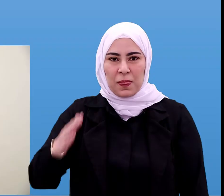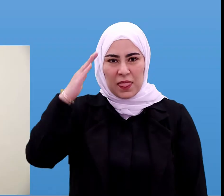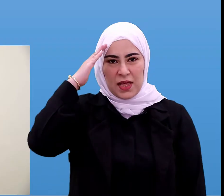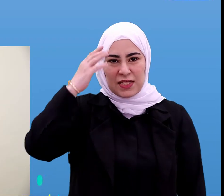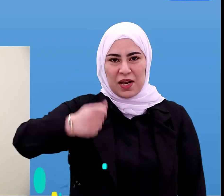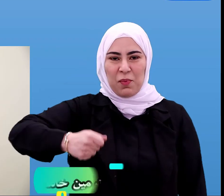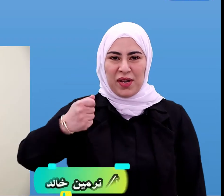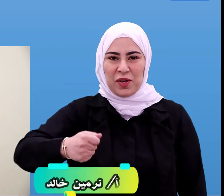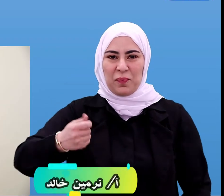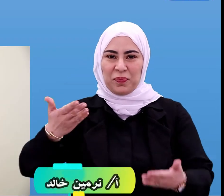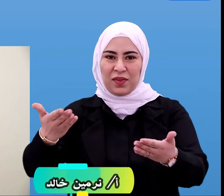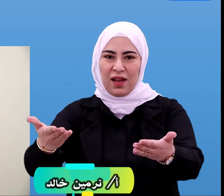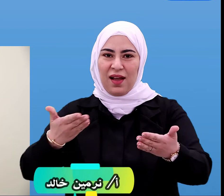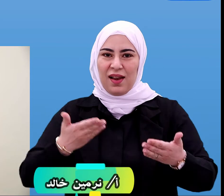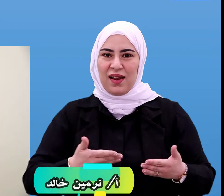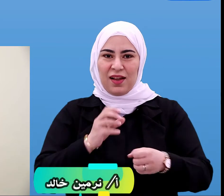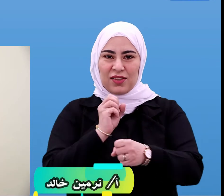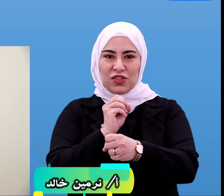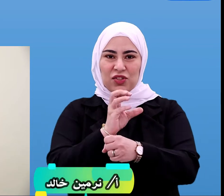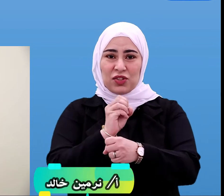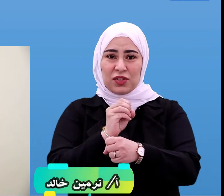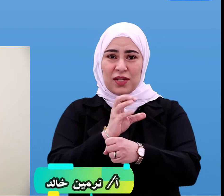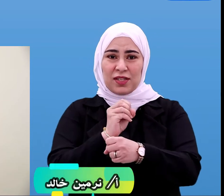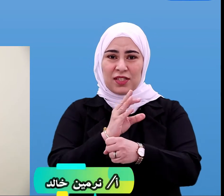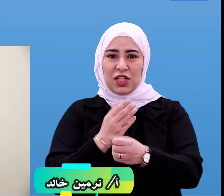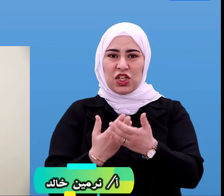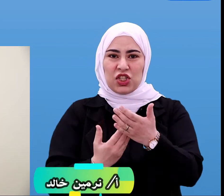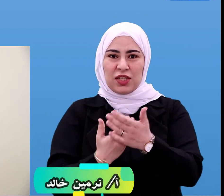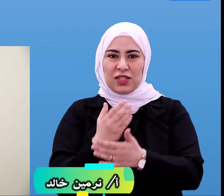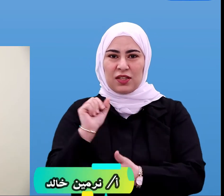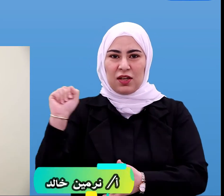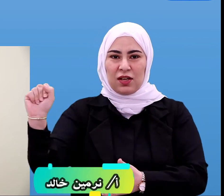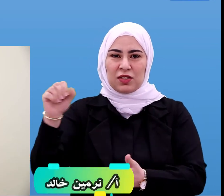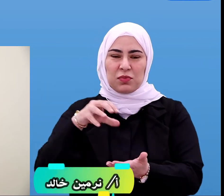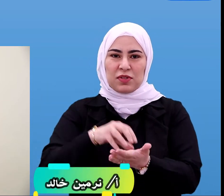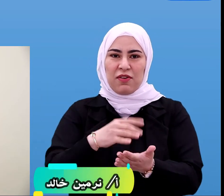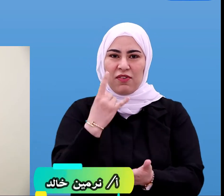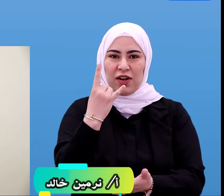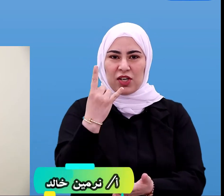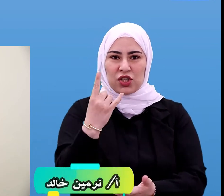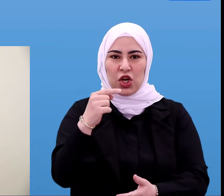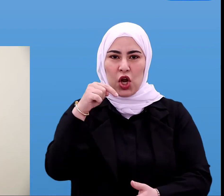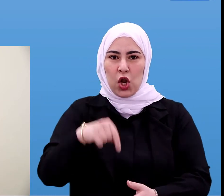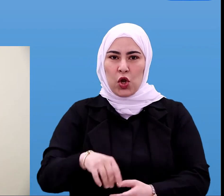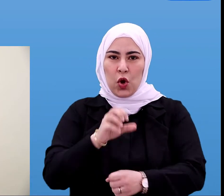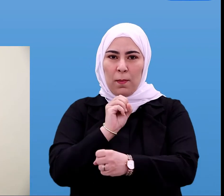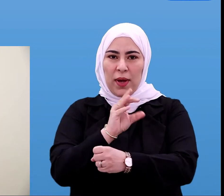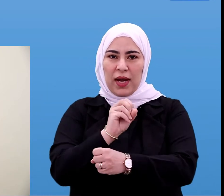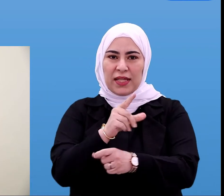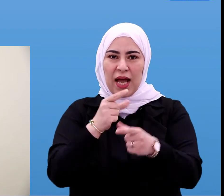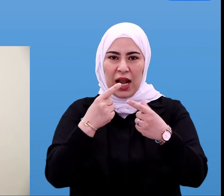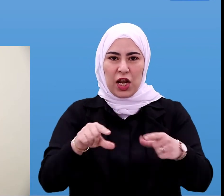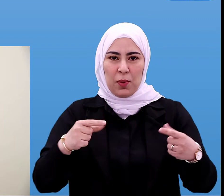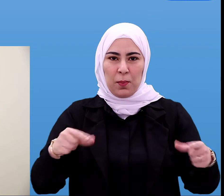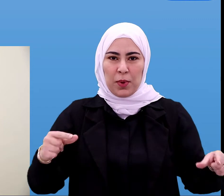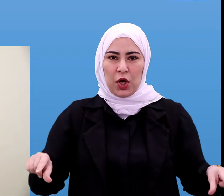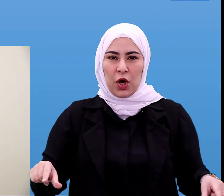alaikum. Welcome to a new episode for grade 10. In today's episode, we will learn grammar and language functions from Unit